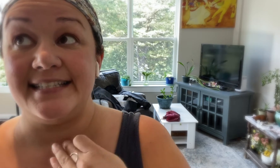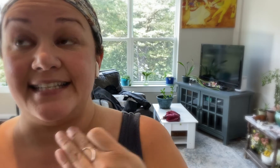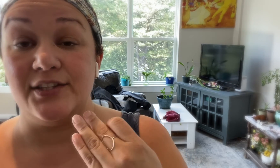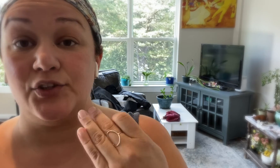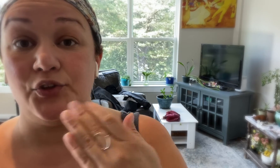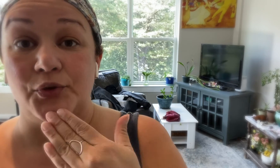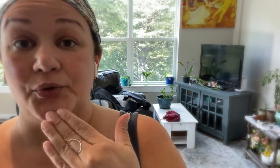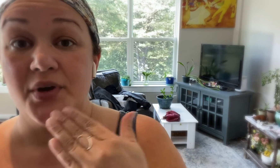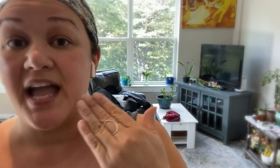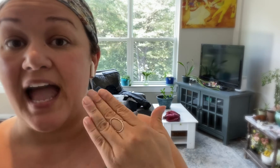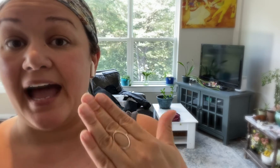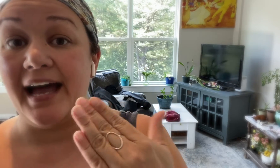necesito